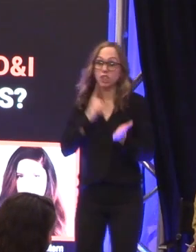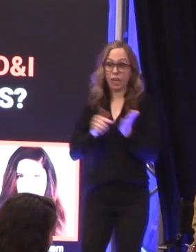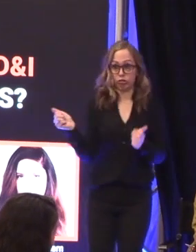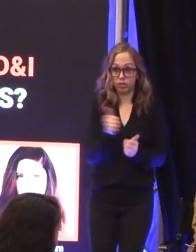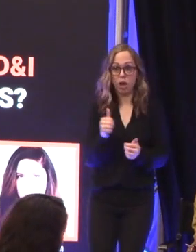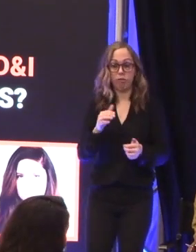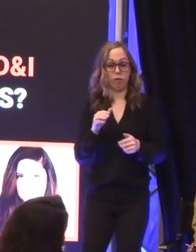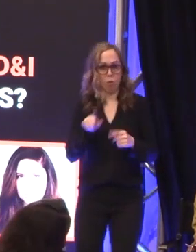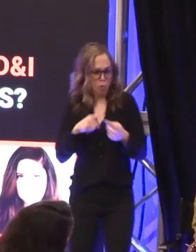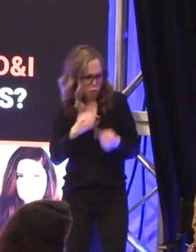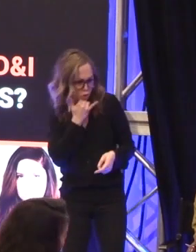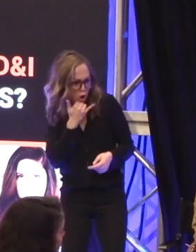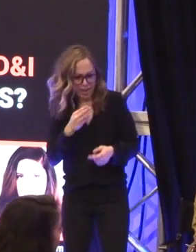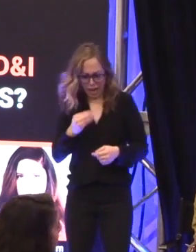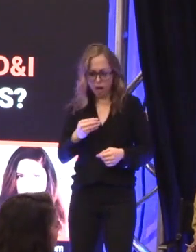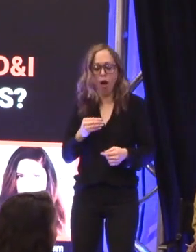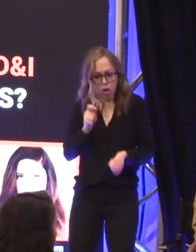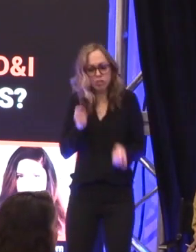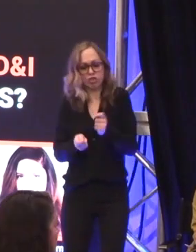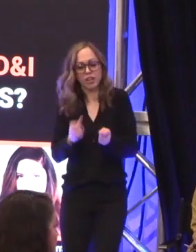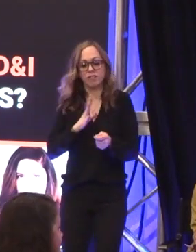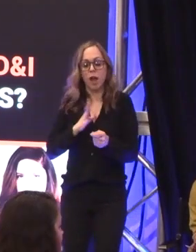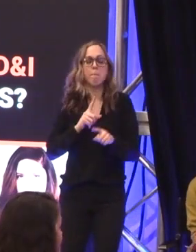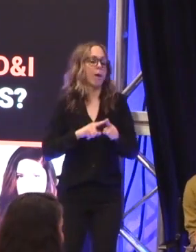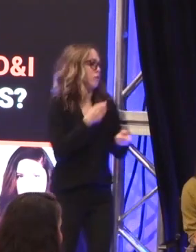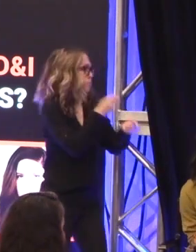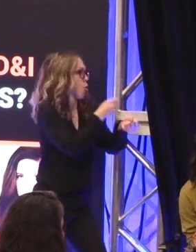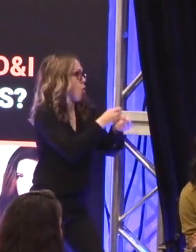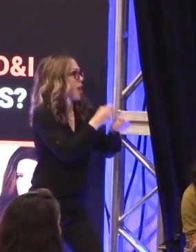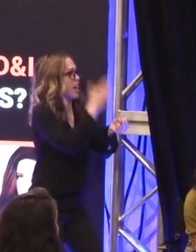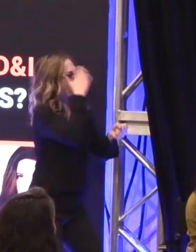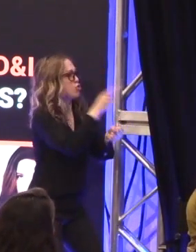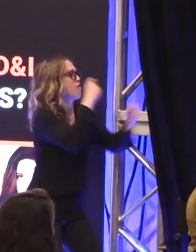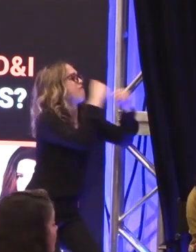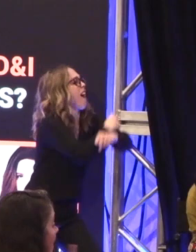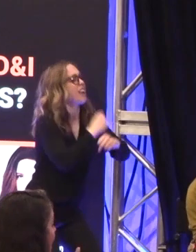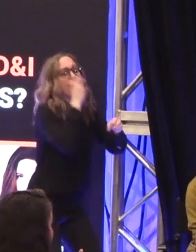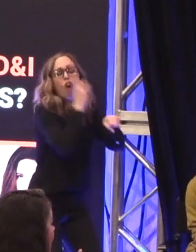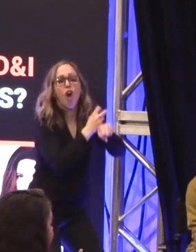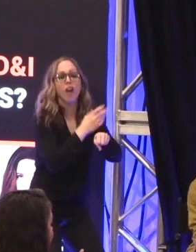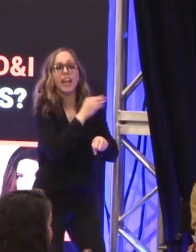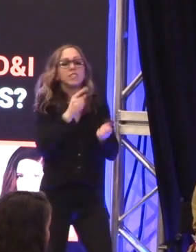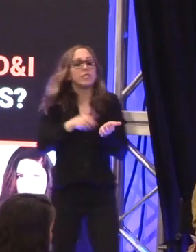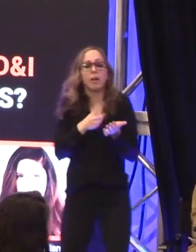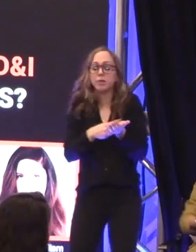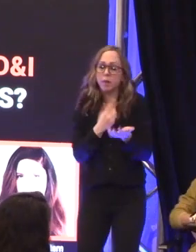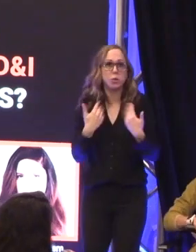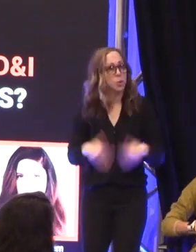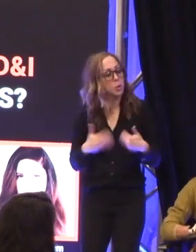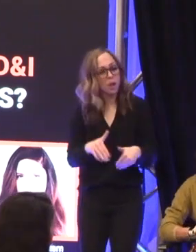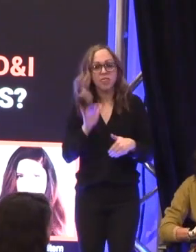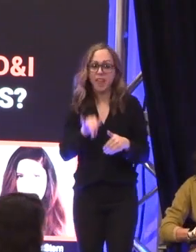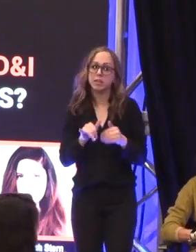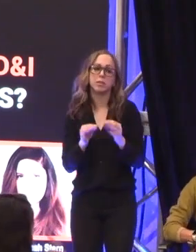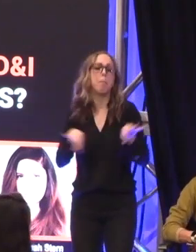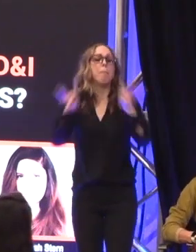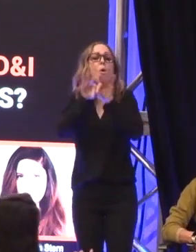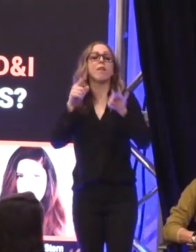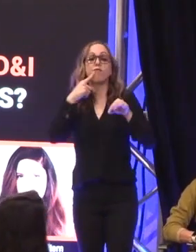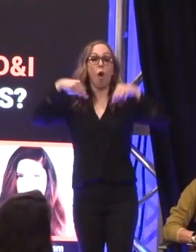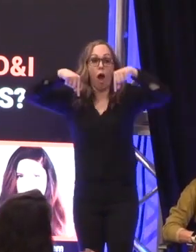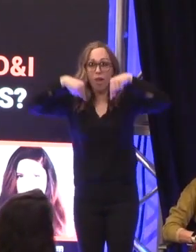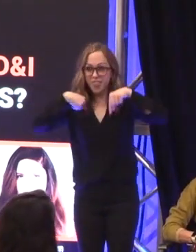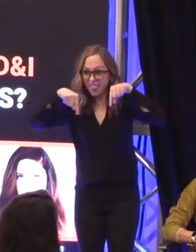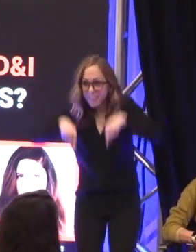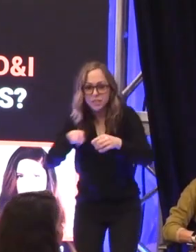included, but bigging them up when we know that they are fighting hard in ways that we can't necessarily understand. And I think that that is part and parcel of all of this,